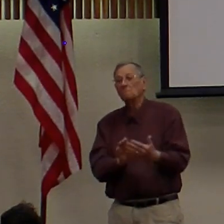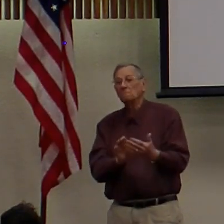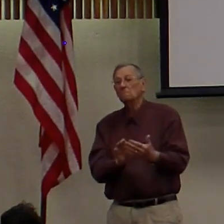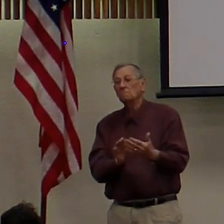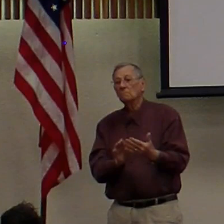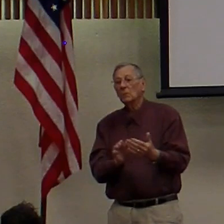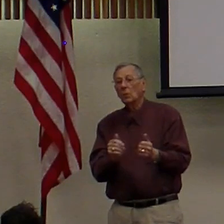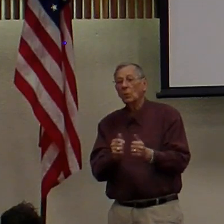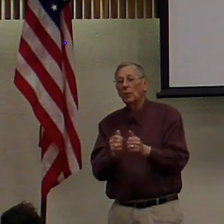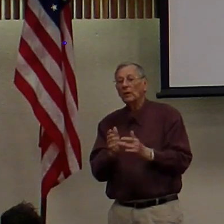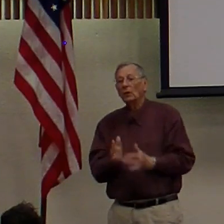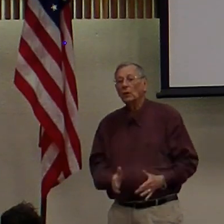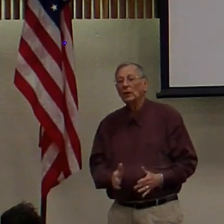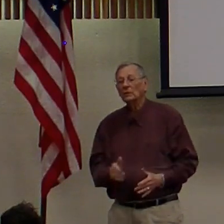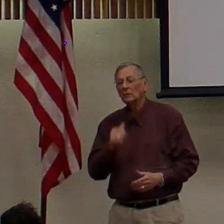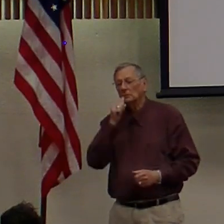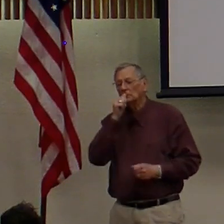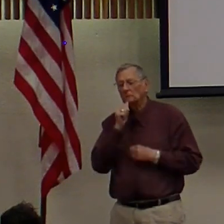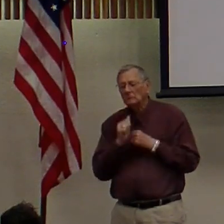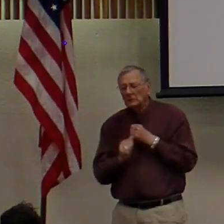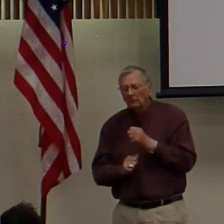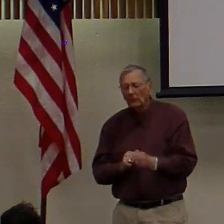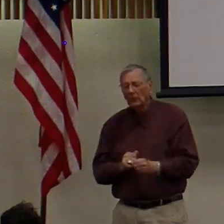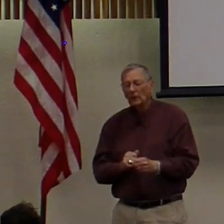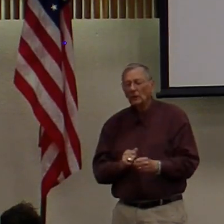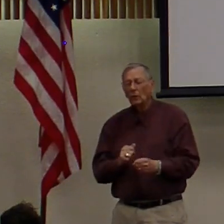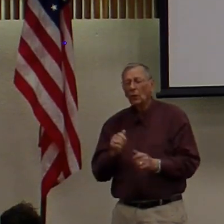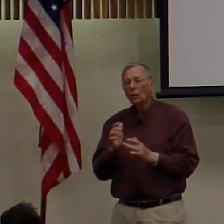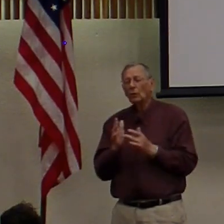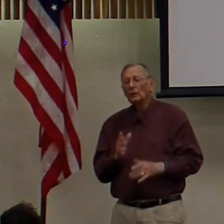with Christian suffering or Christian